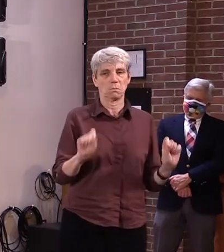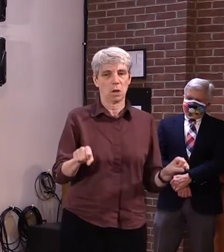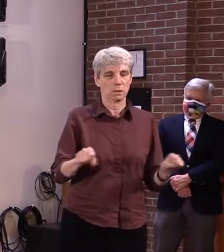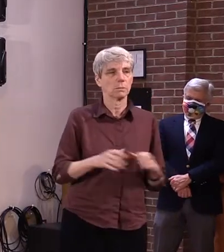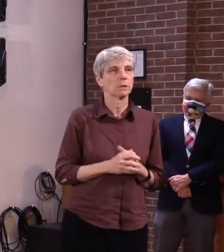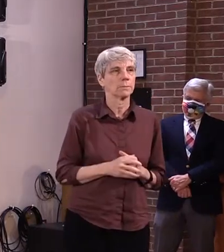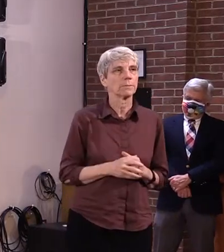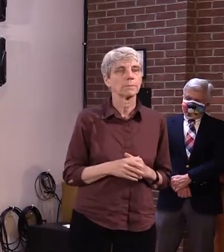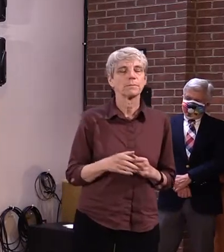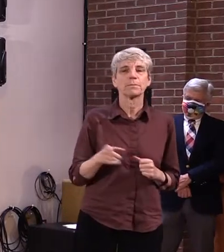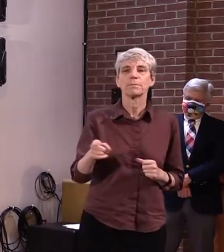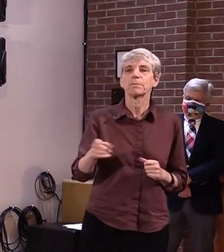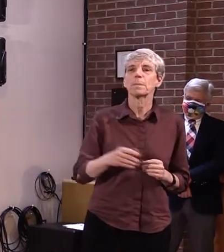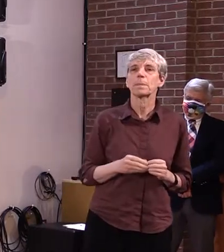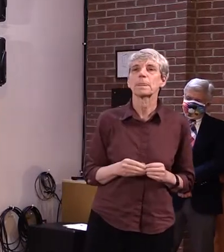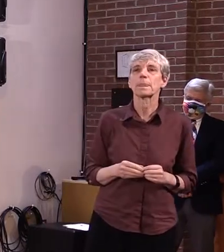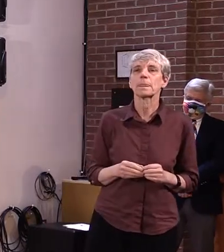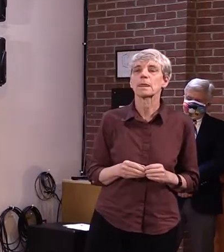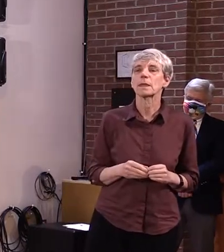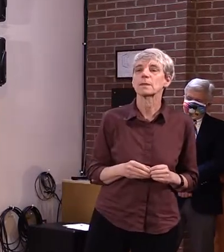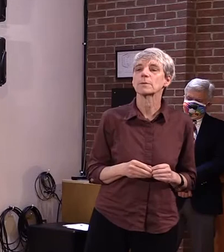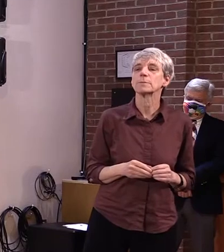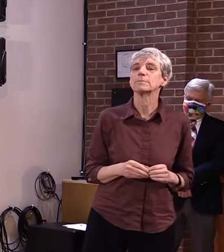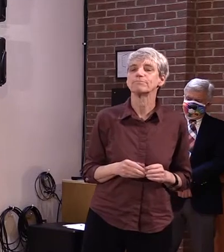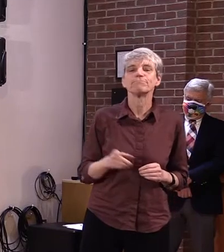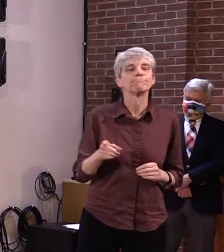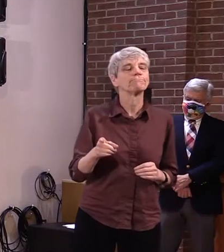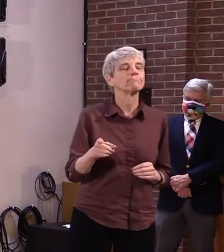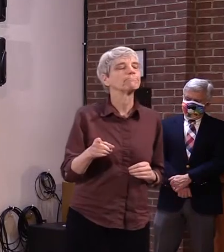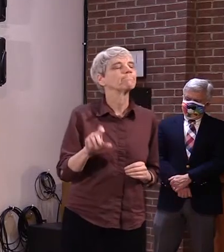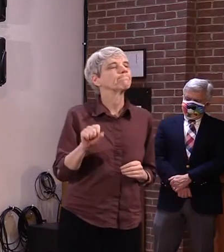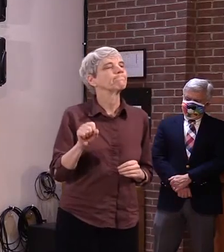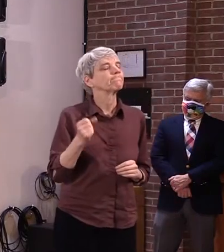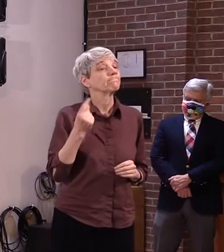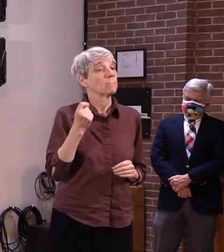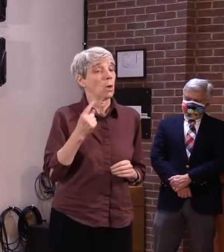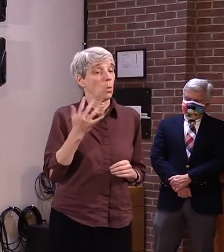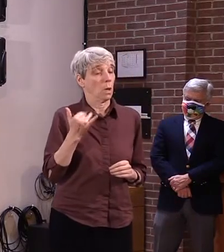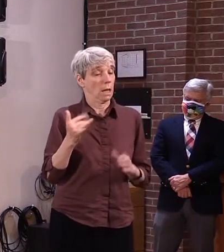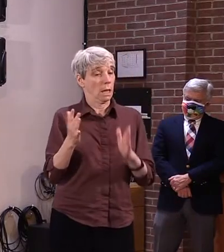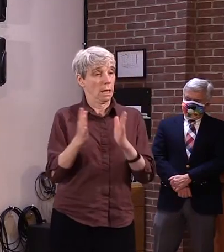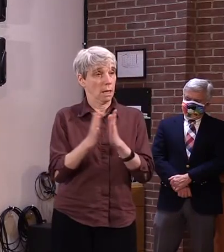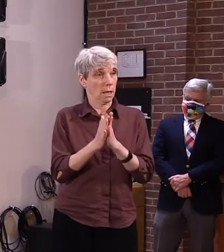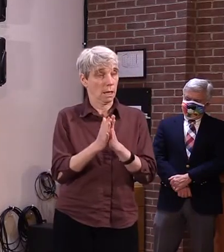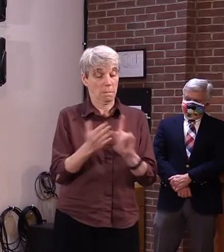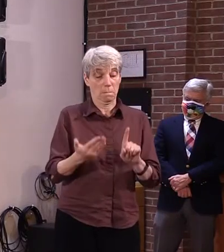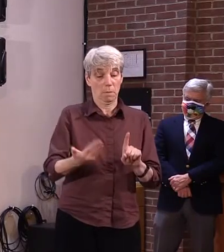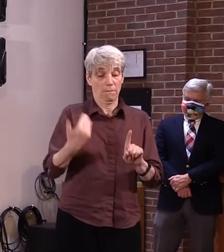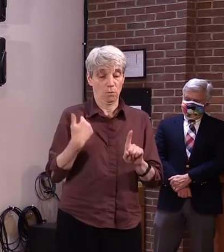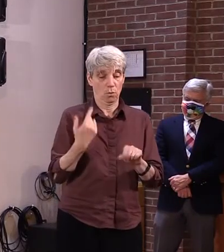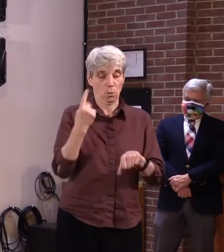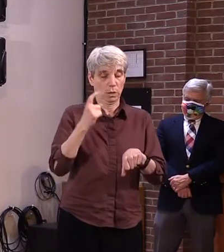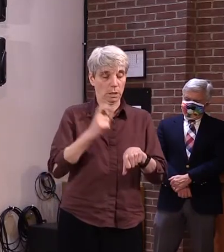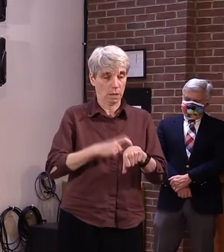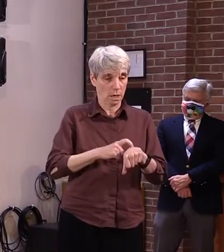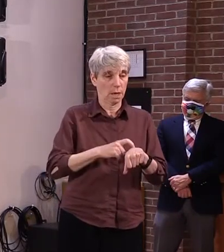Yeah, one of the reasons I ask about this is one of the previous times the test numbers have